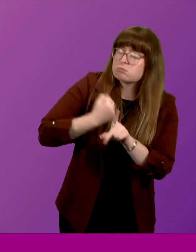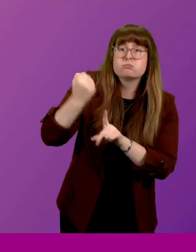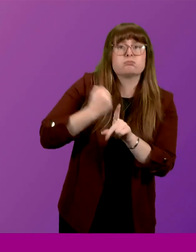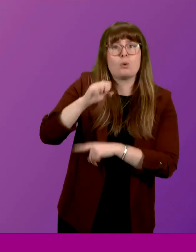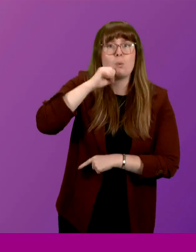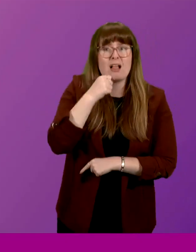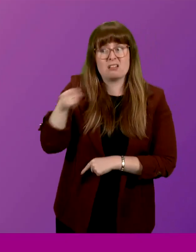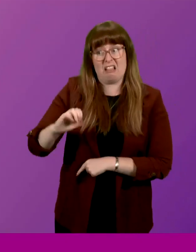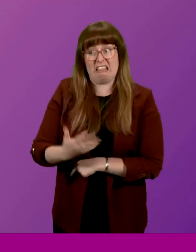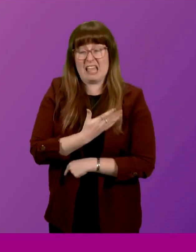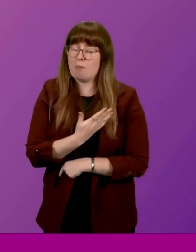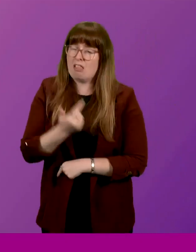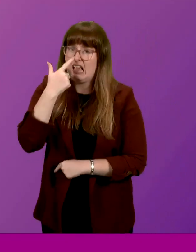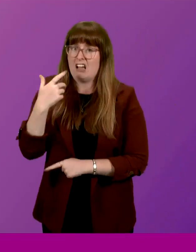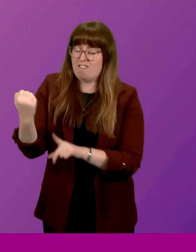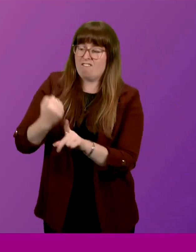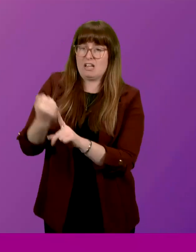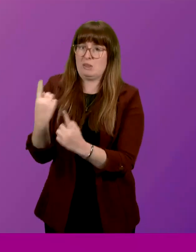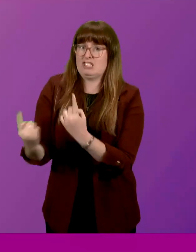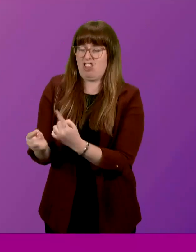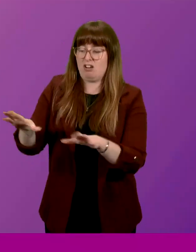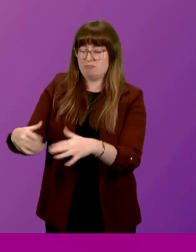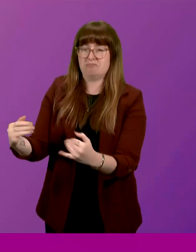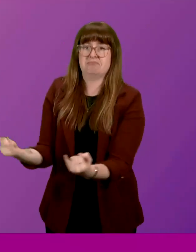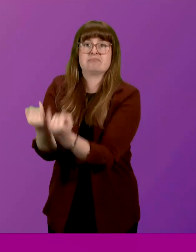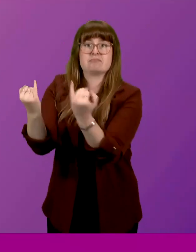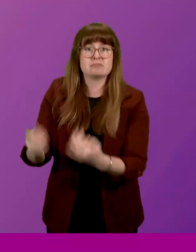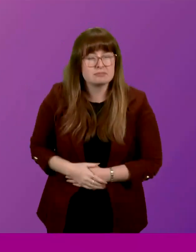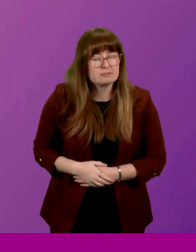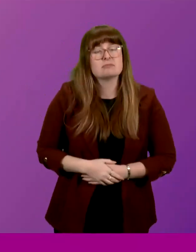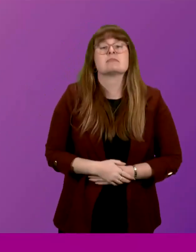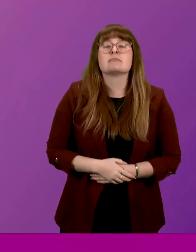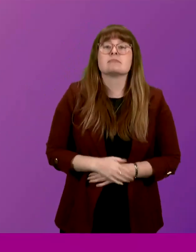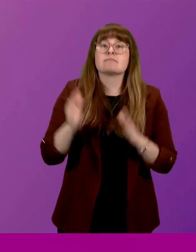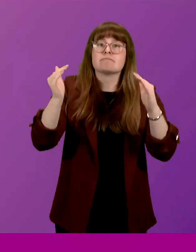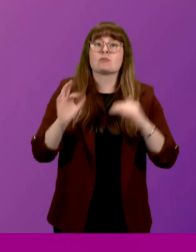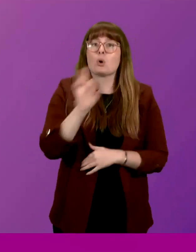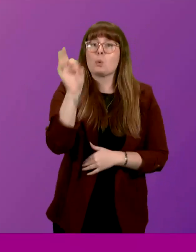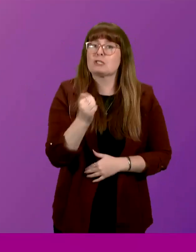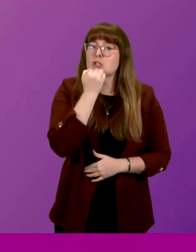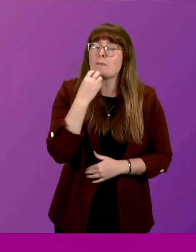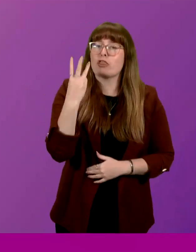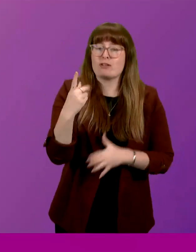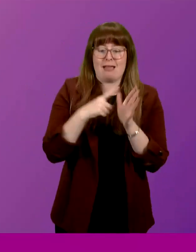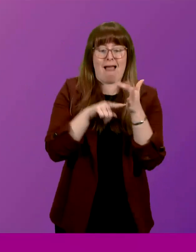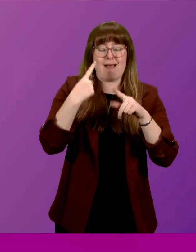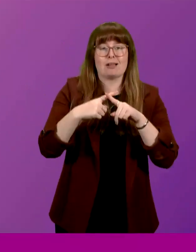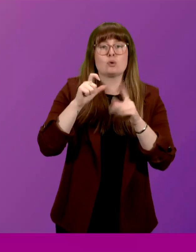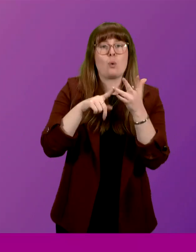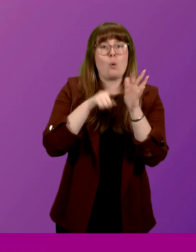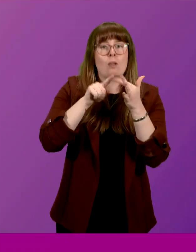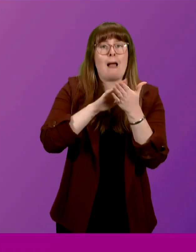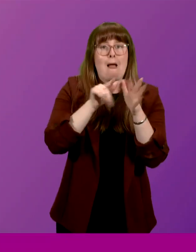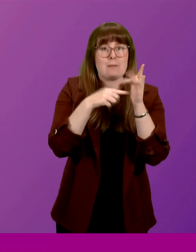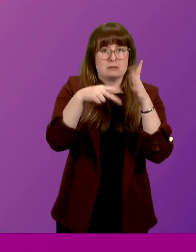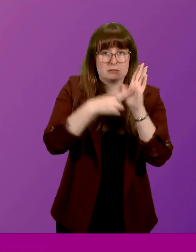to the Labour Party and their failed UK government. Question number 3, Alex Cole-Hamilton. Thank you,